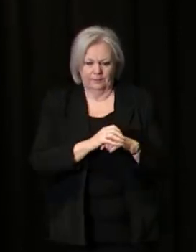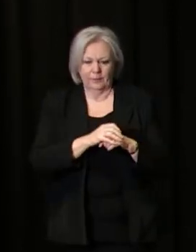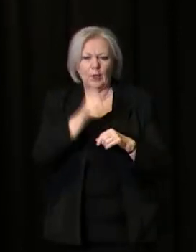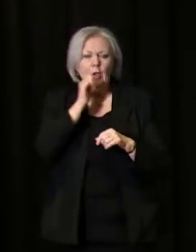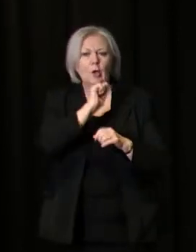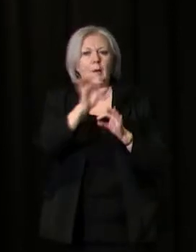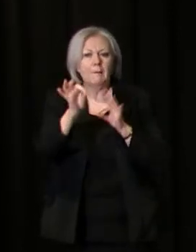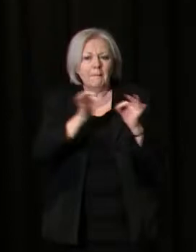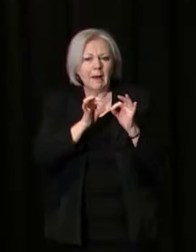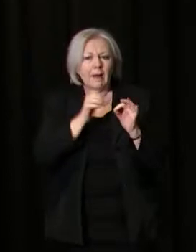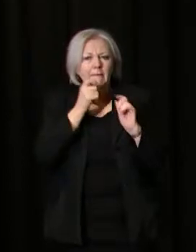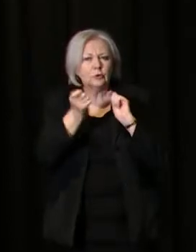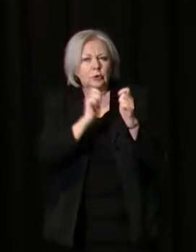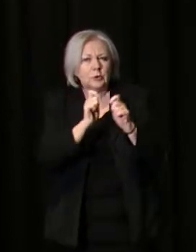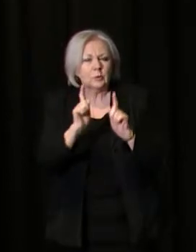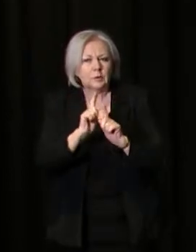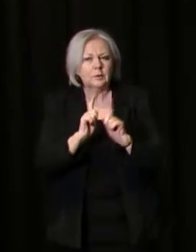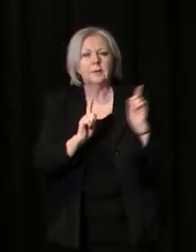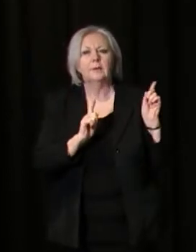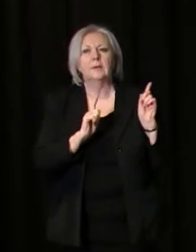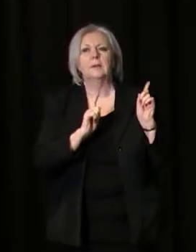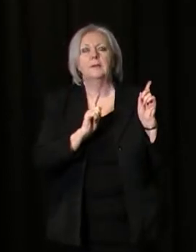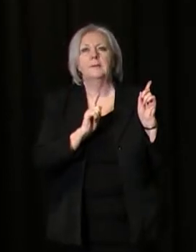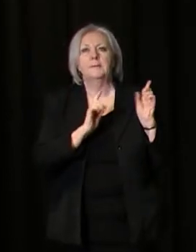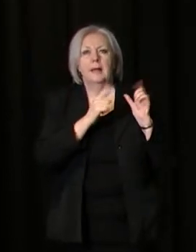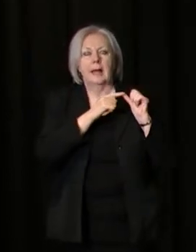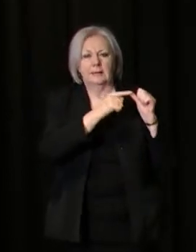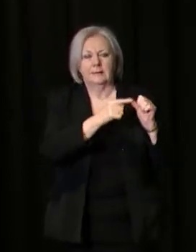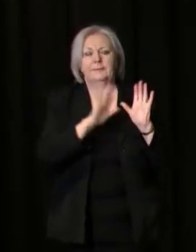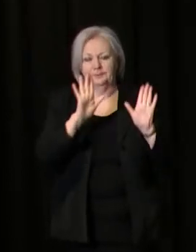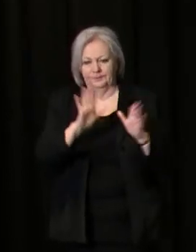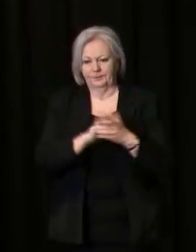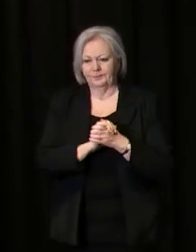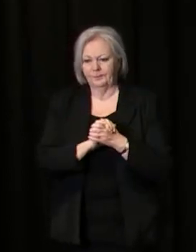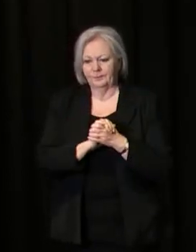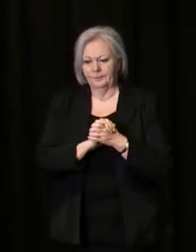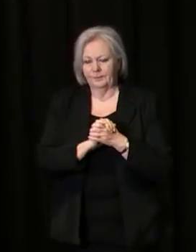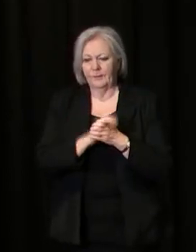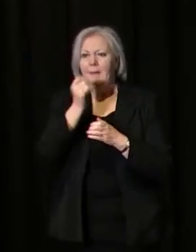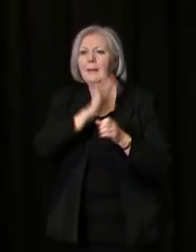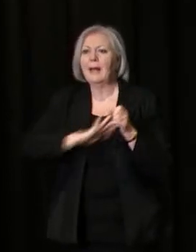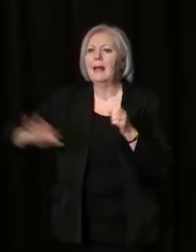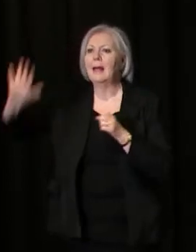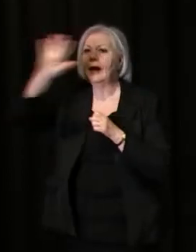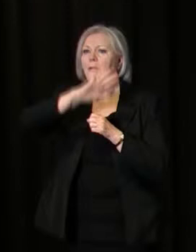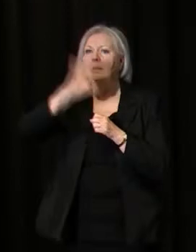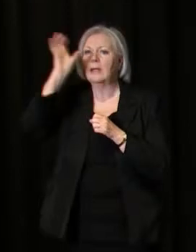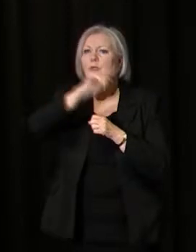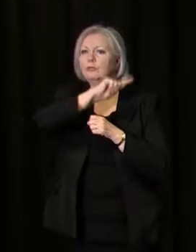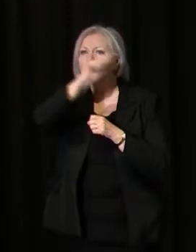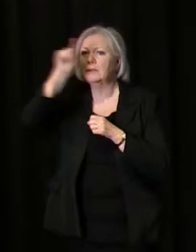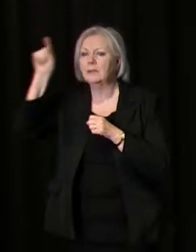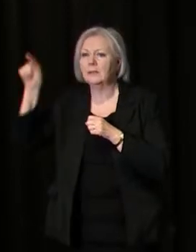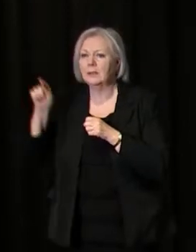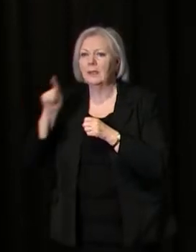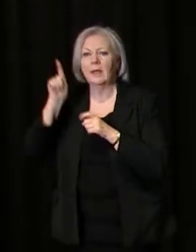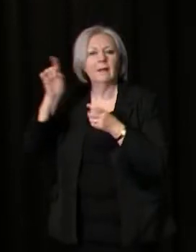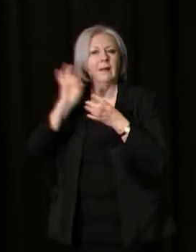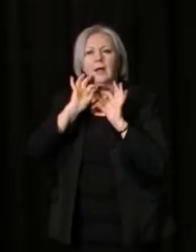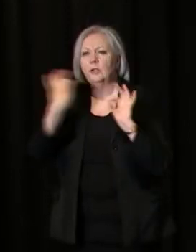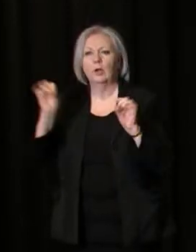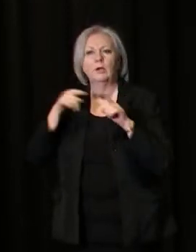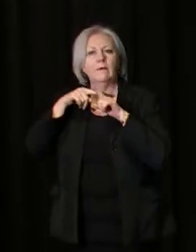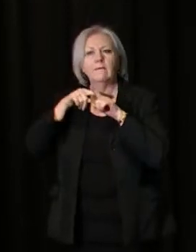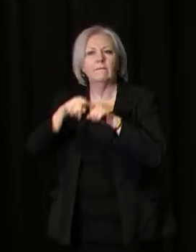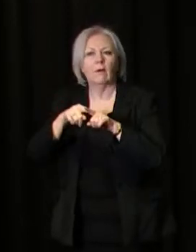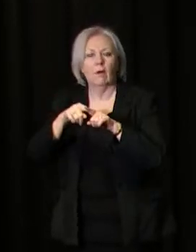just confirming just because we had some changes to the roadmap. Oh, sure. No, we're not. So what happens is there are some places in regional Victoria which are not operating as vaccinated economy. From Friday at